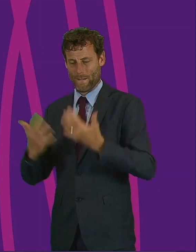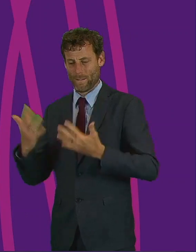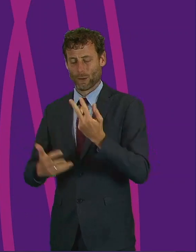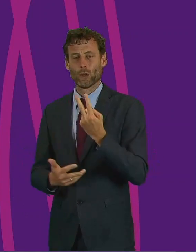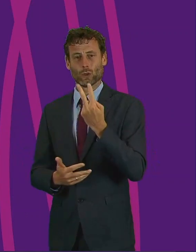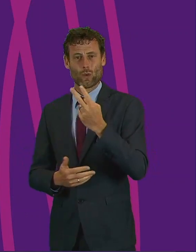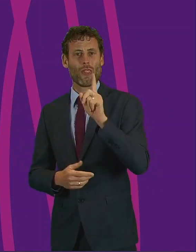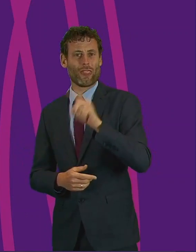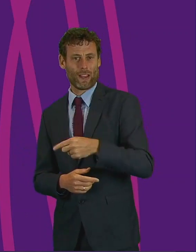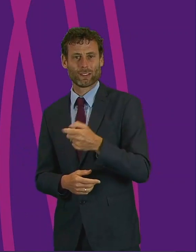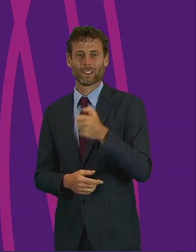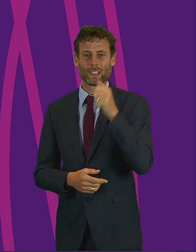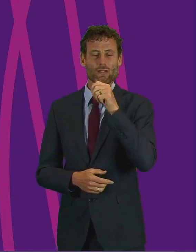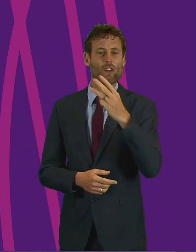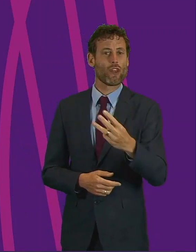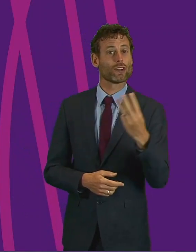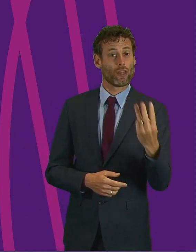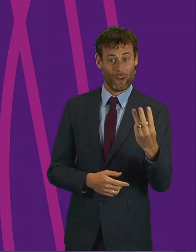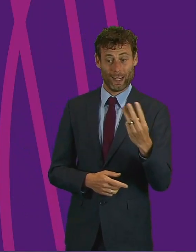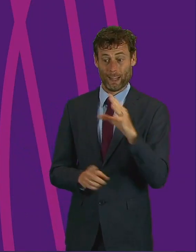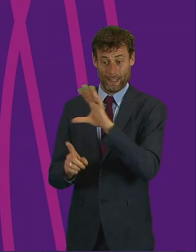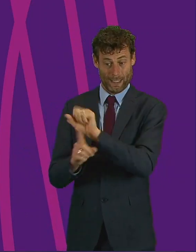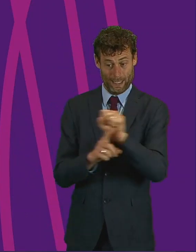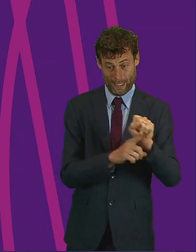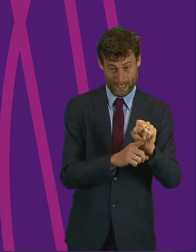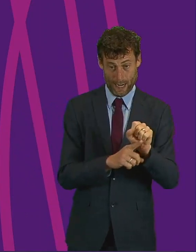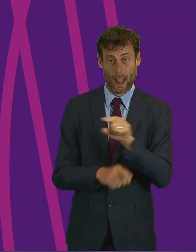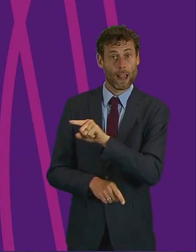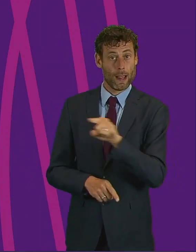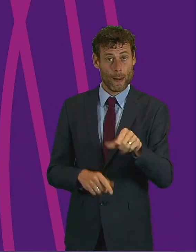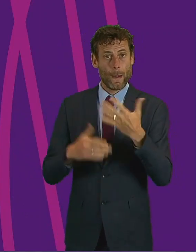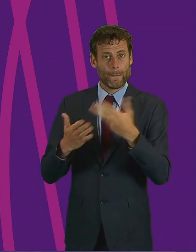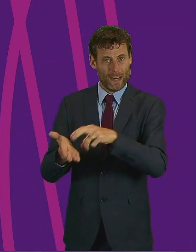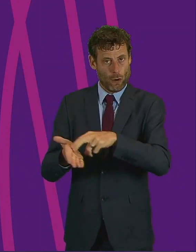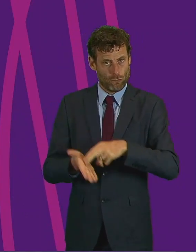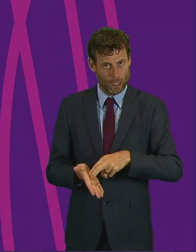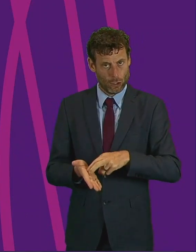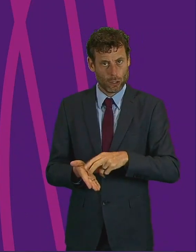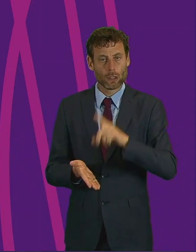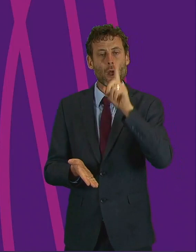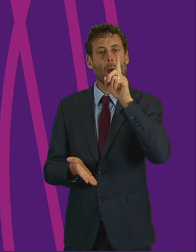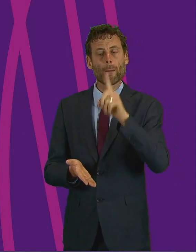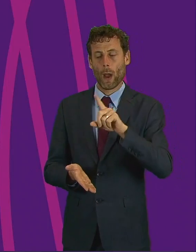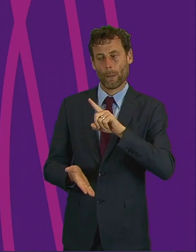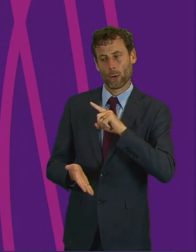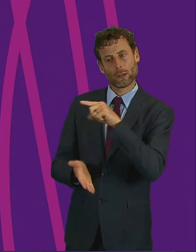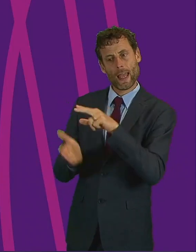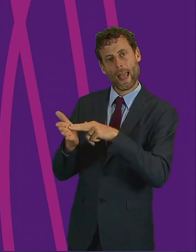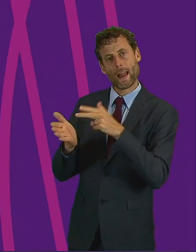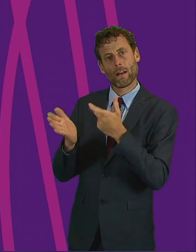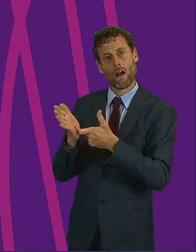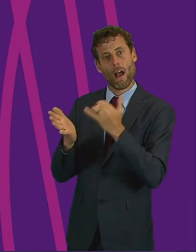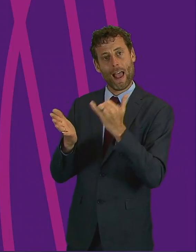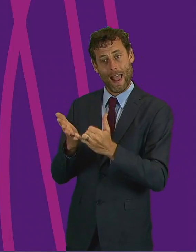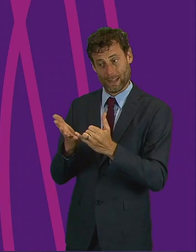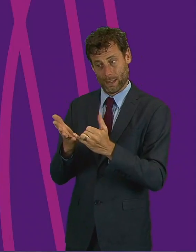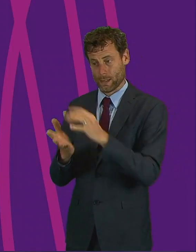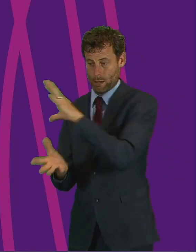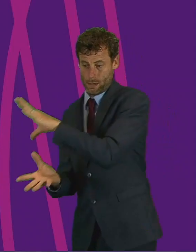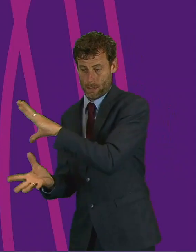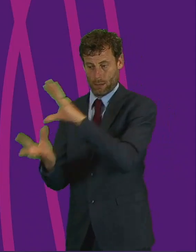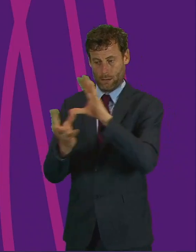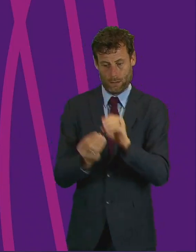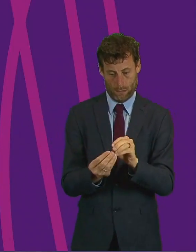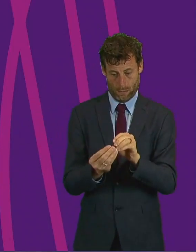people who had tested positive for the virus had been registered. However, today's report shows that by Sunday the 31st of May,